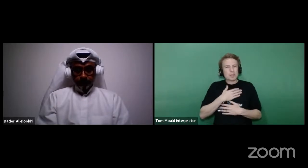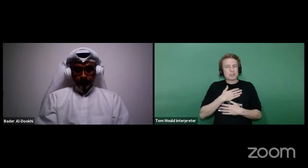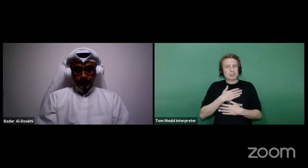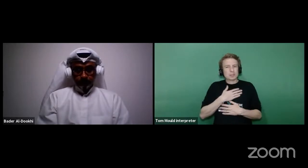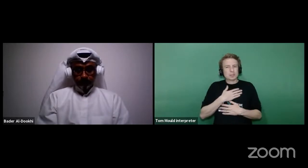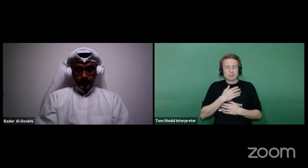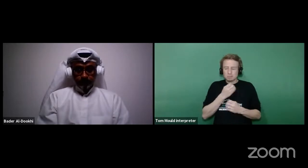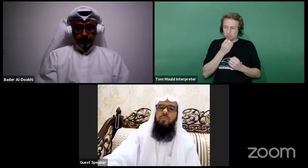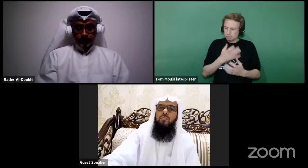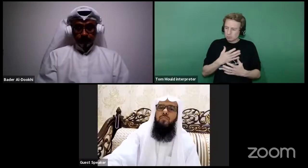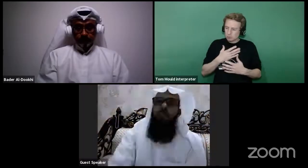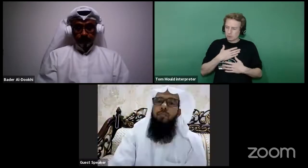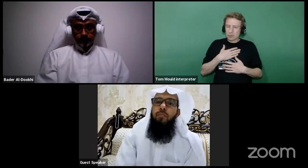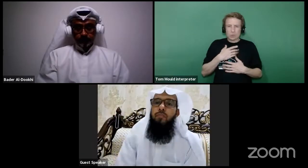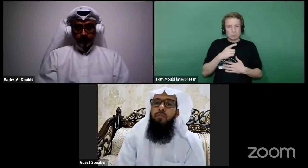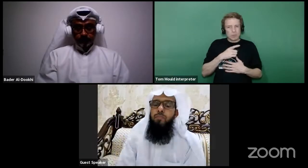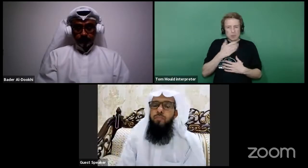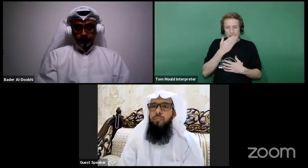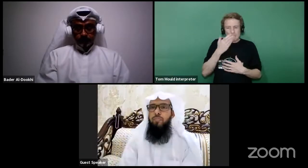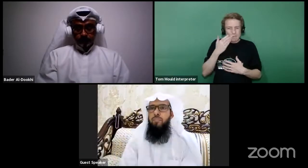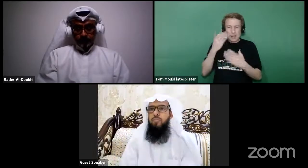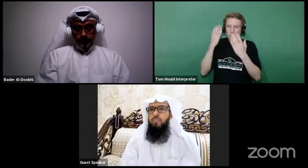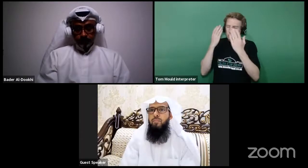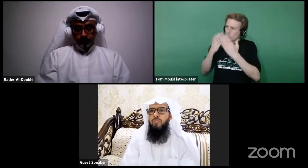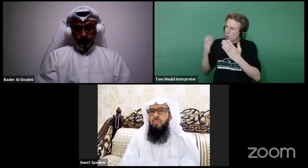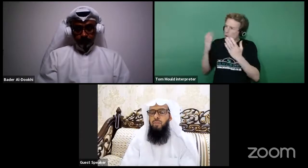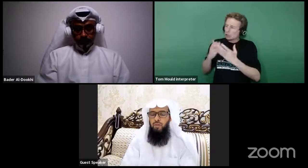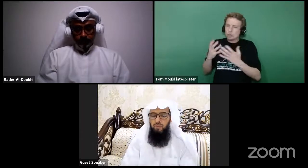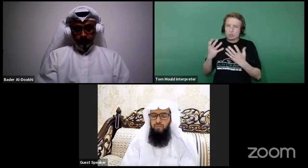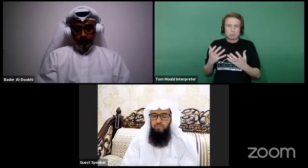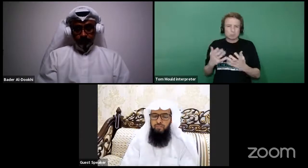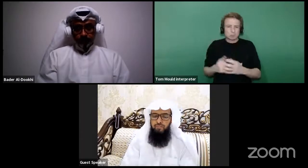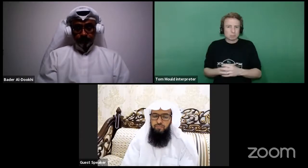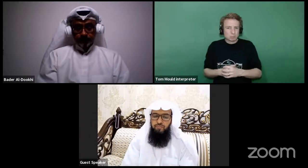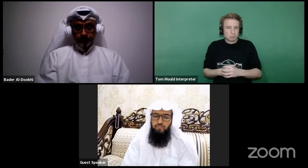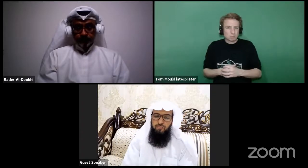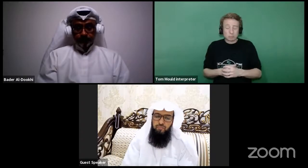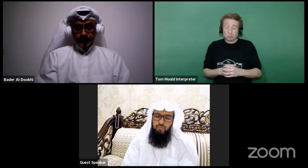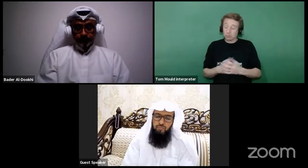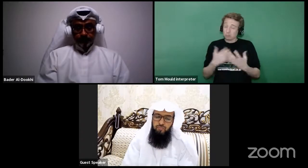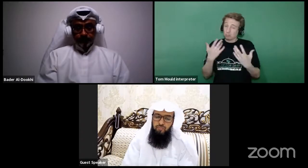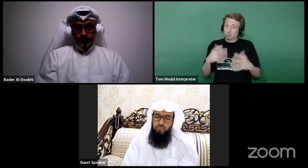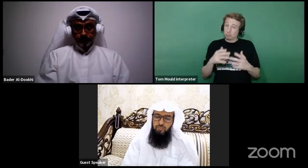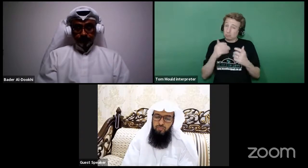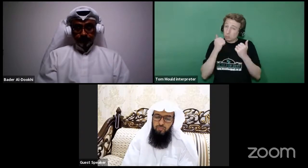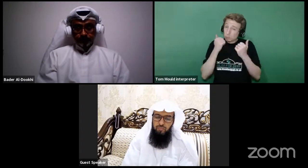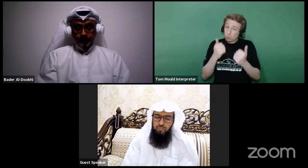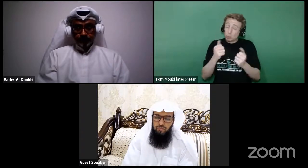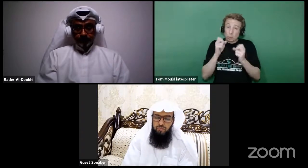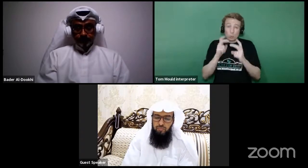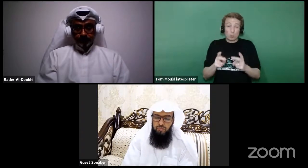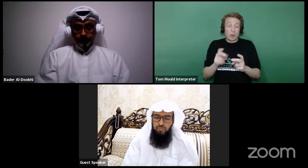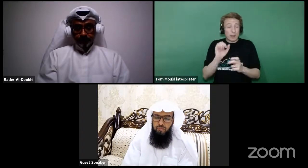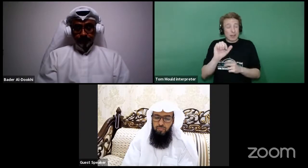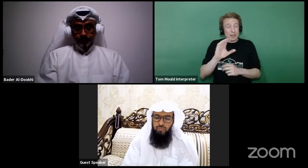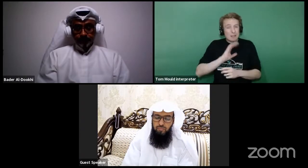worship. And this is a great way to refine one's character.